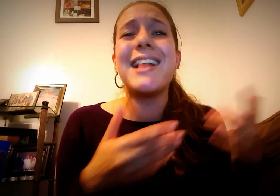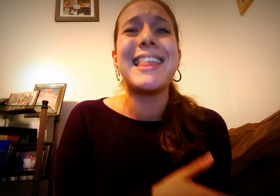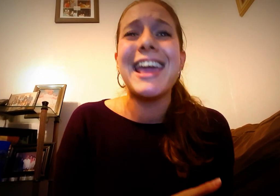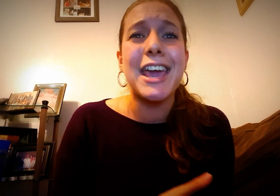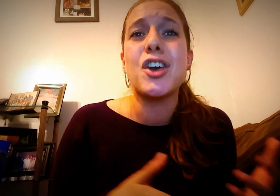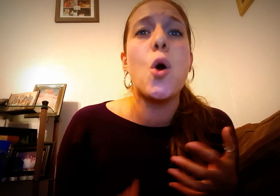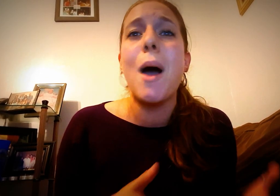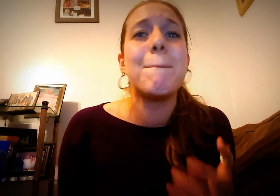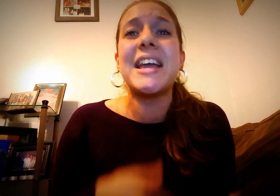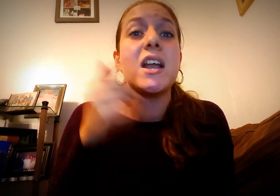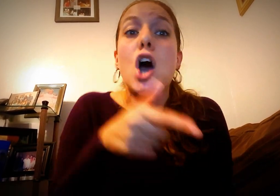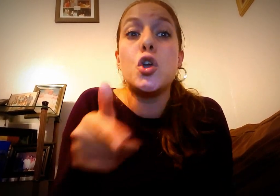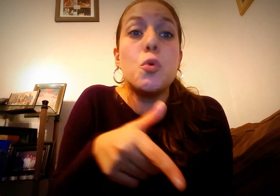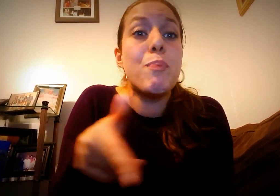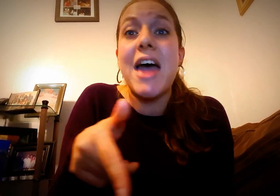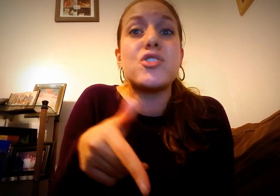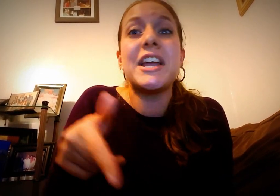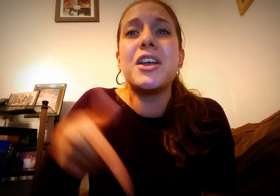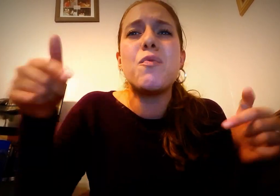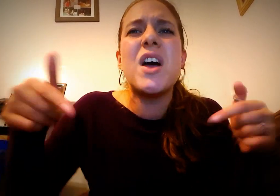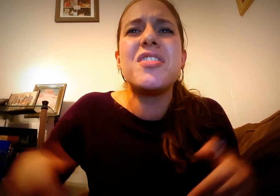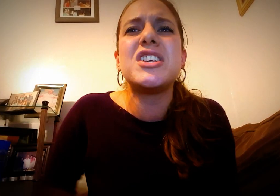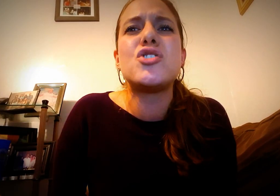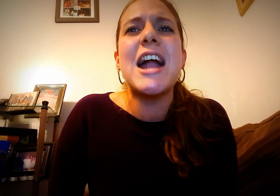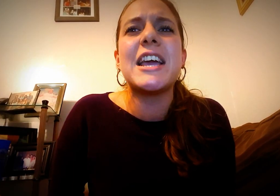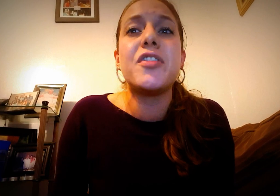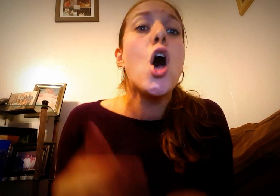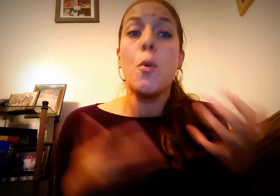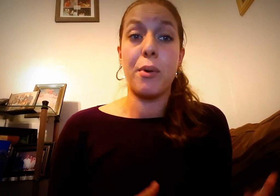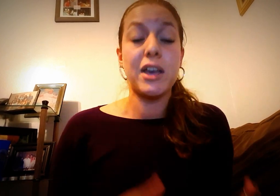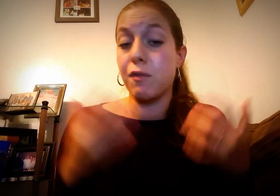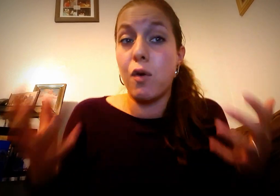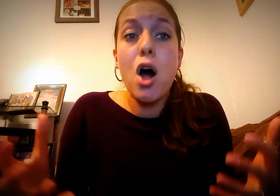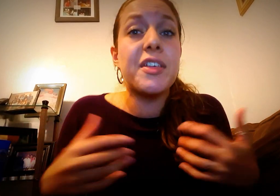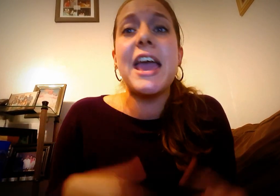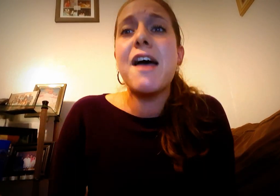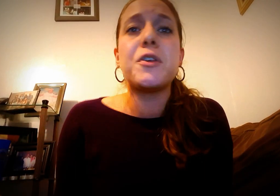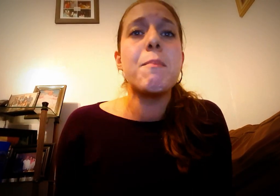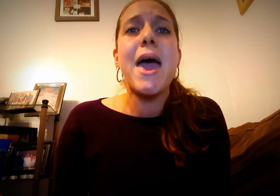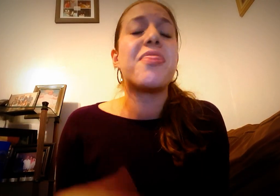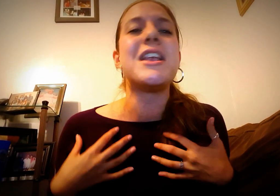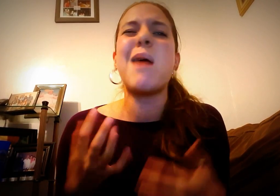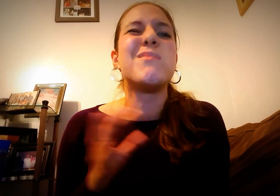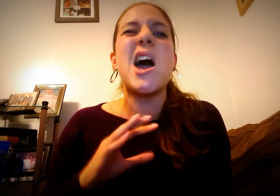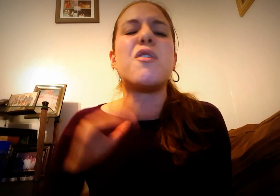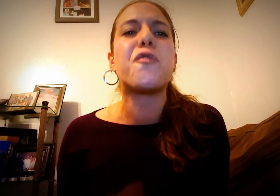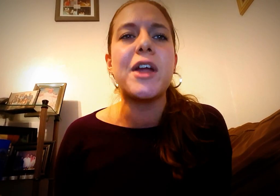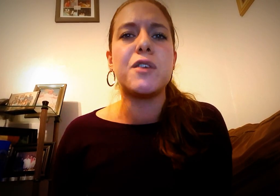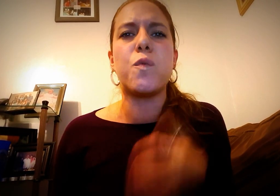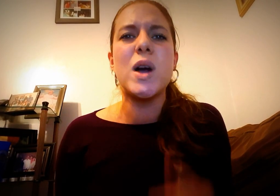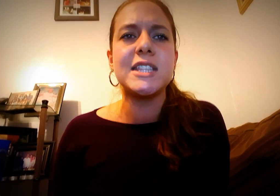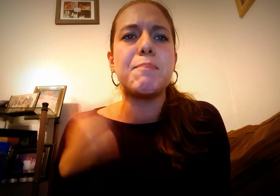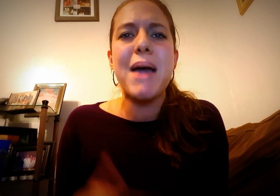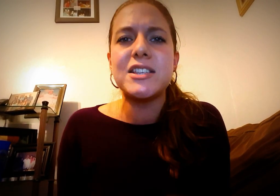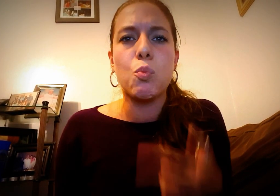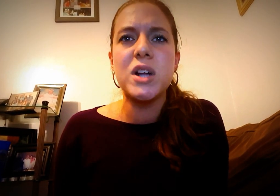let it go. I'm making a new path, trying to run this track in the brink of all the aftermath. And I'm not afraid of what's to pass or what's